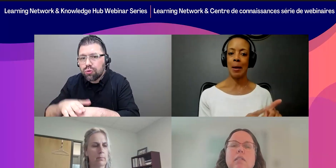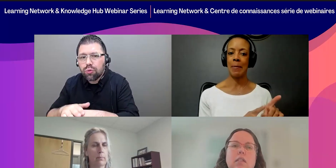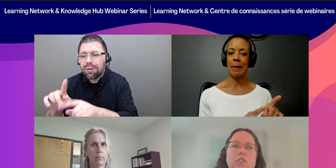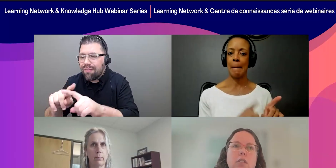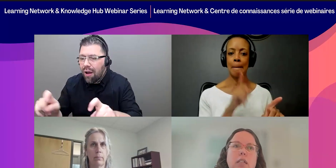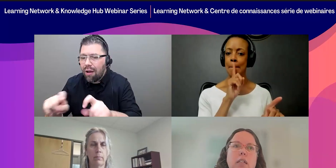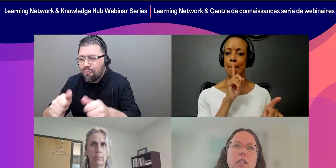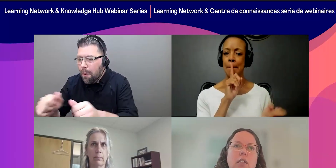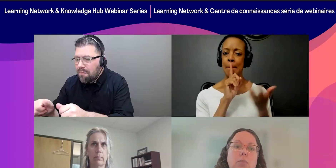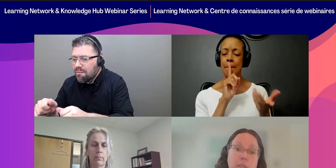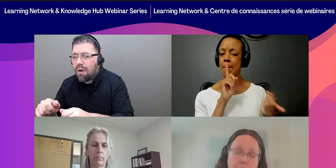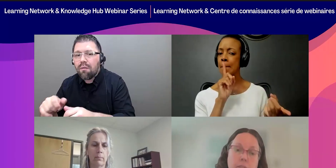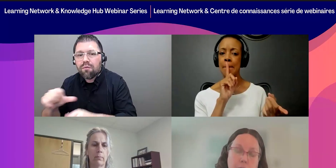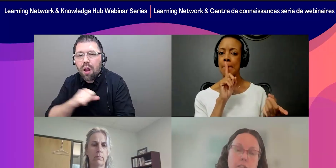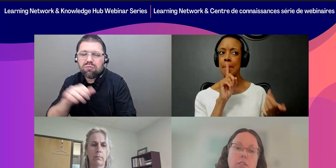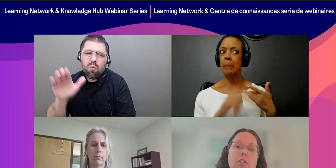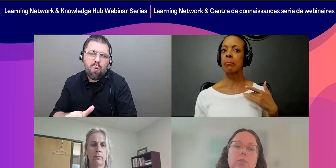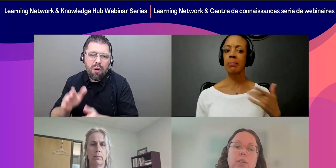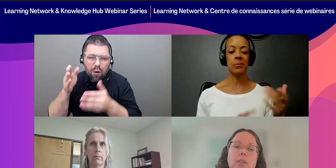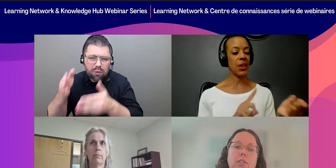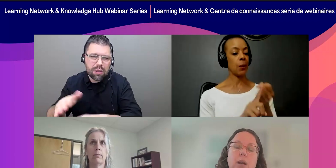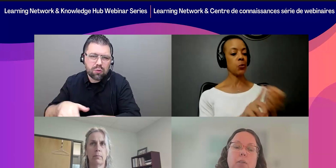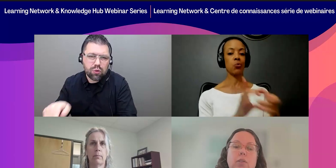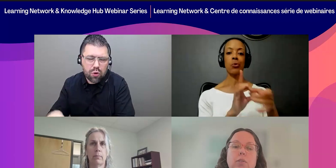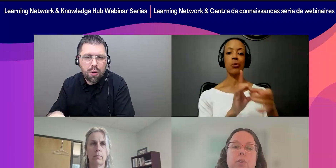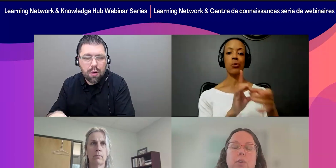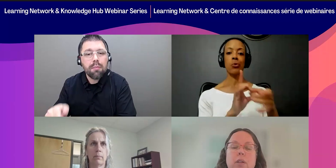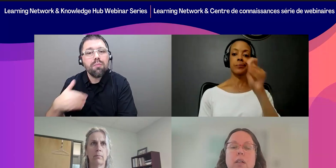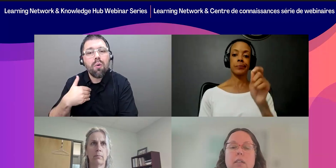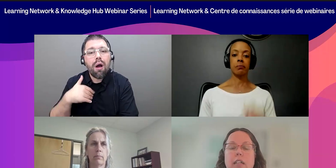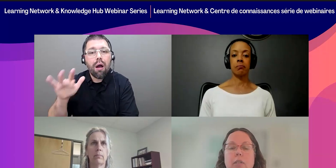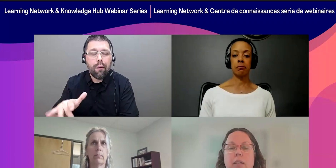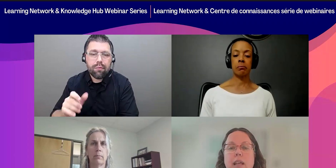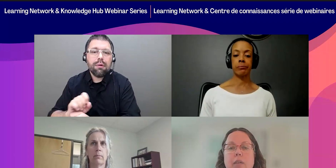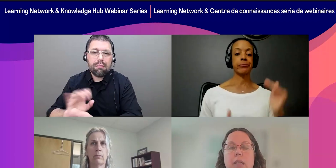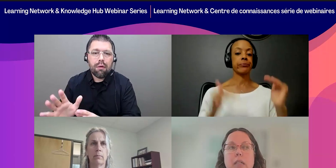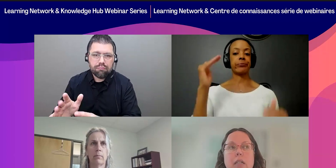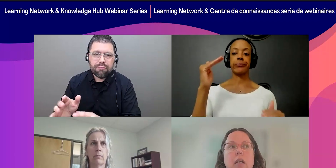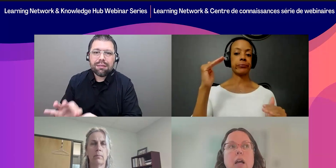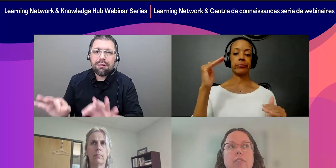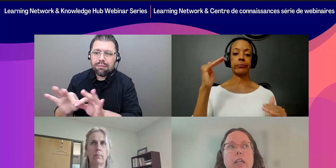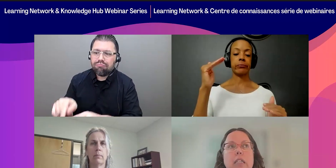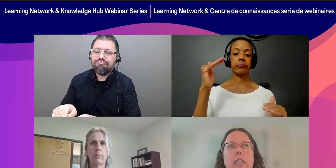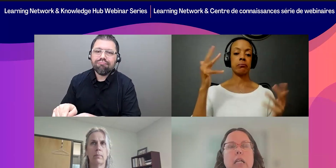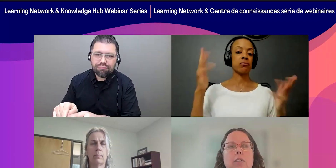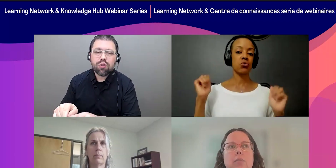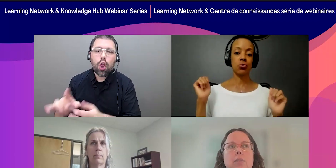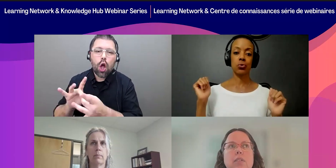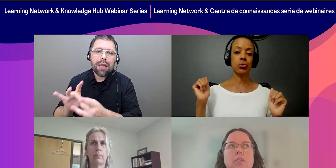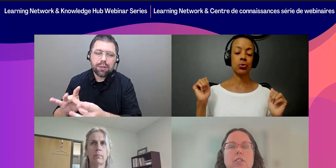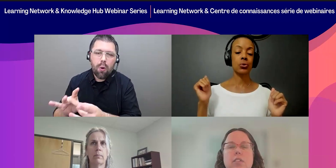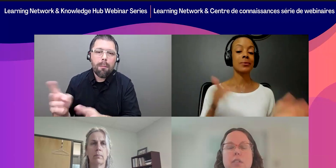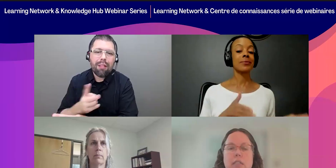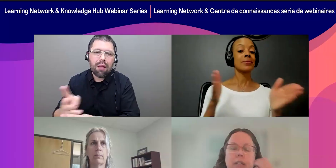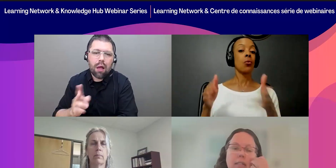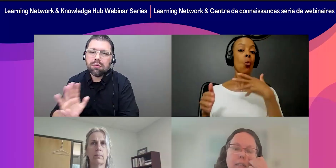because it's essentially an abusive relationship where there's power and control dynamics happening. I find in the elder